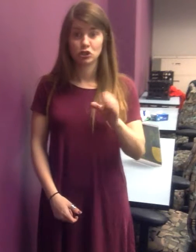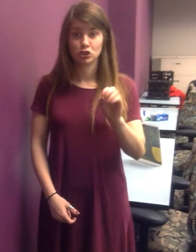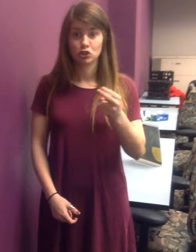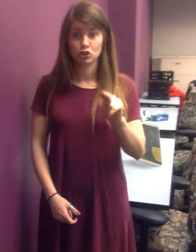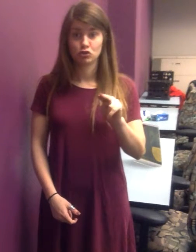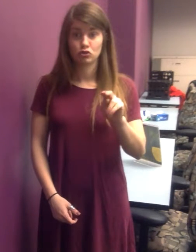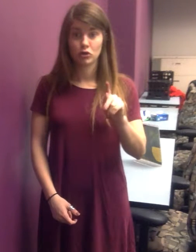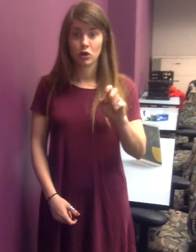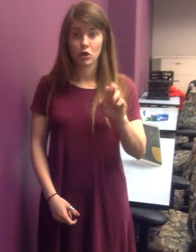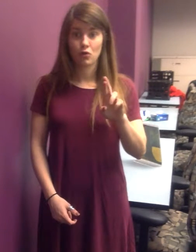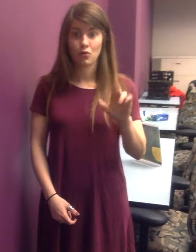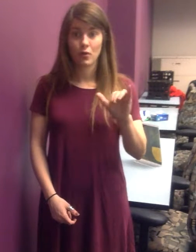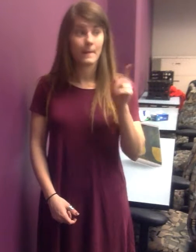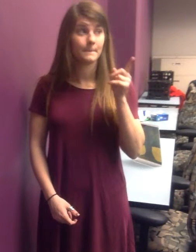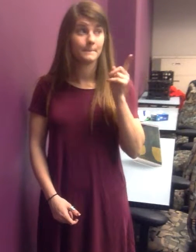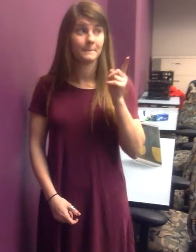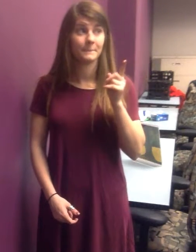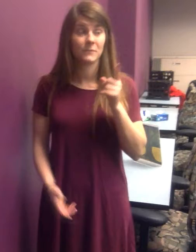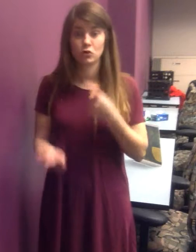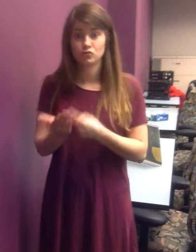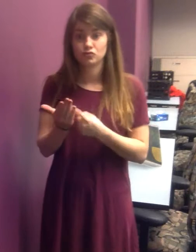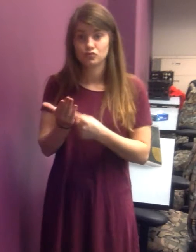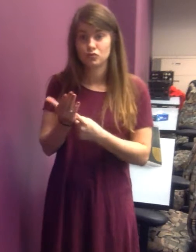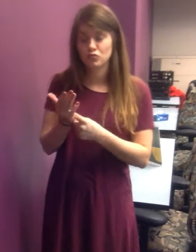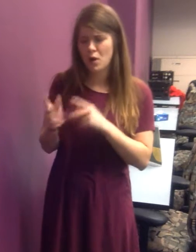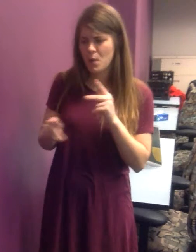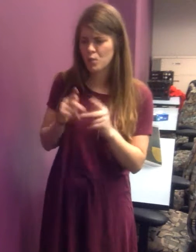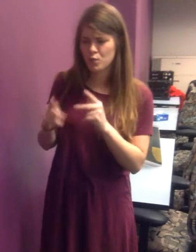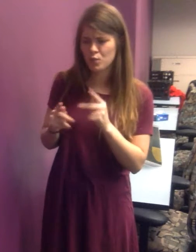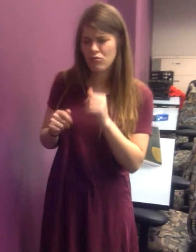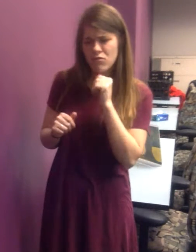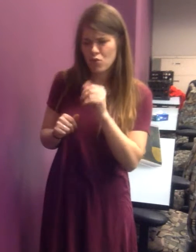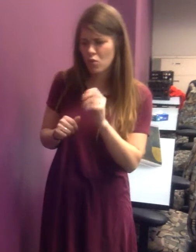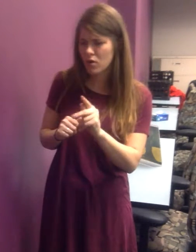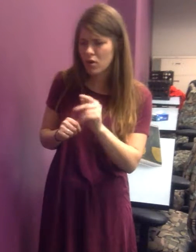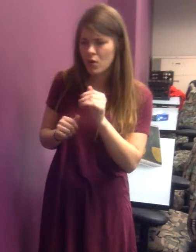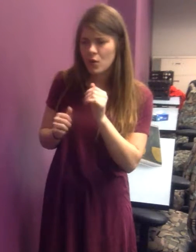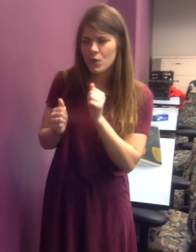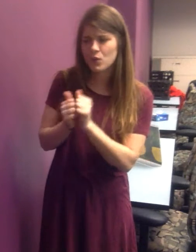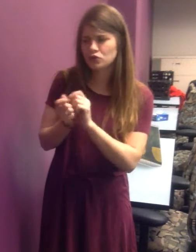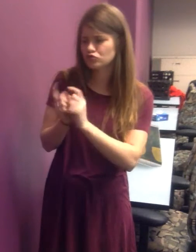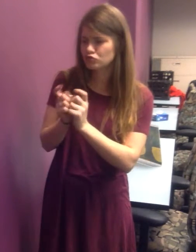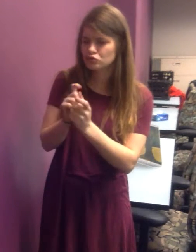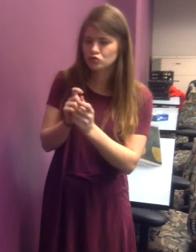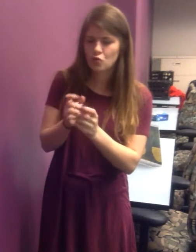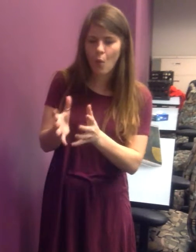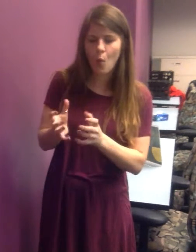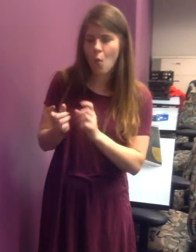change had not yet really engaged. And because of the consensus, because there was a sense that there was